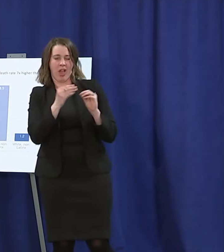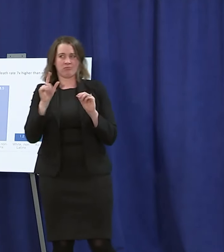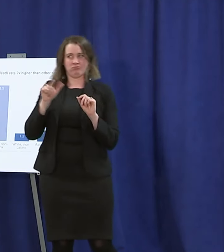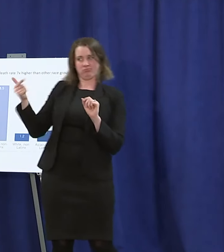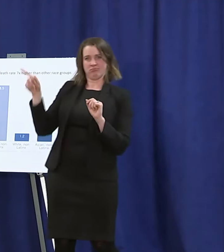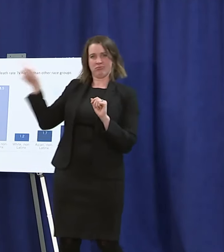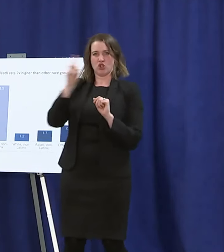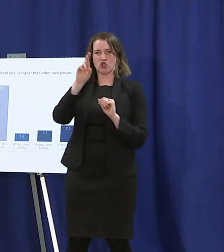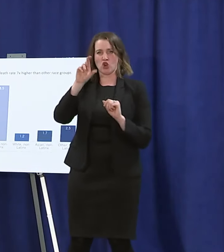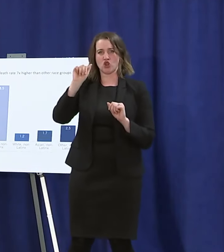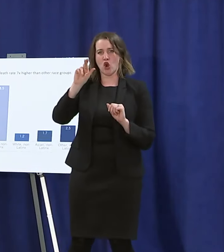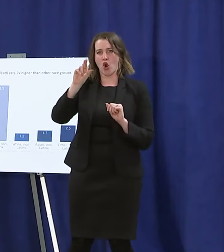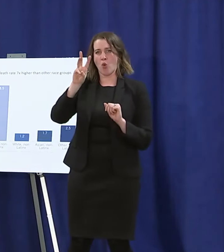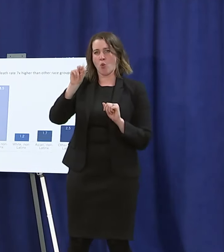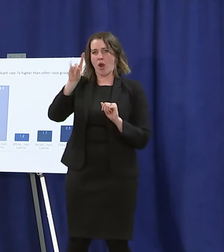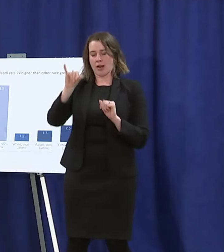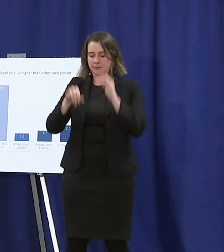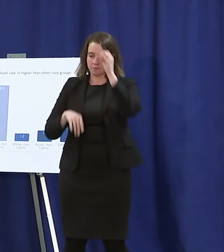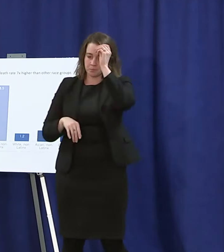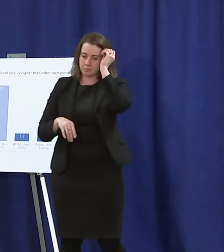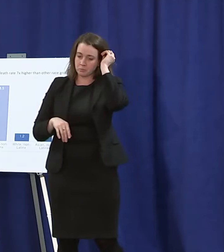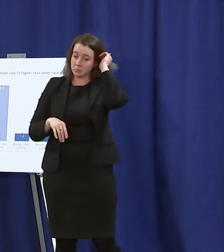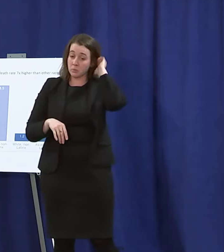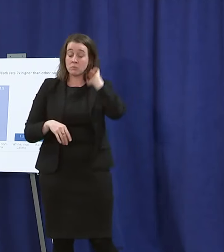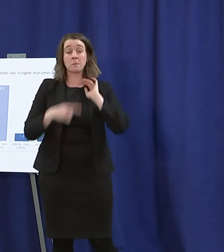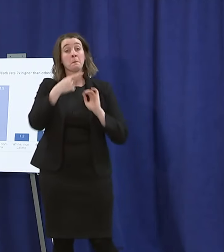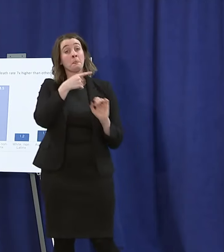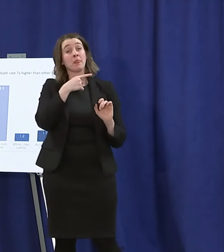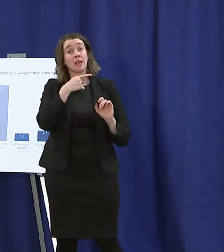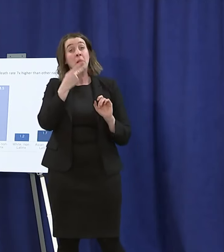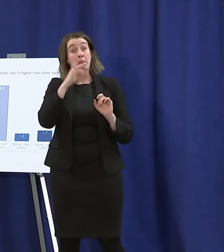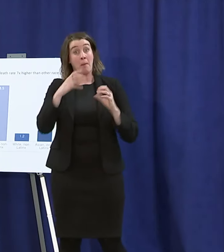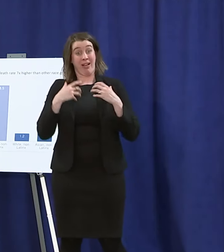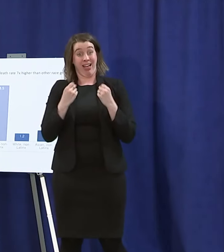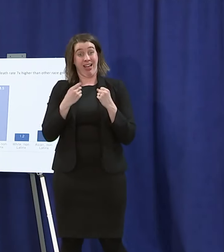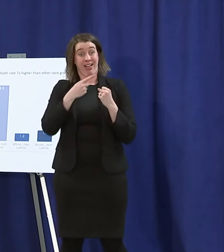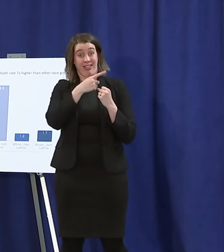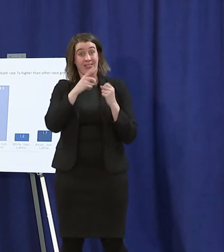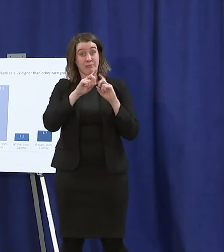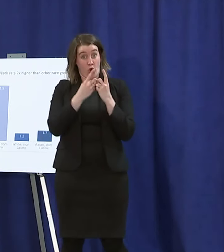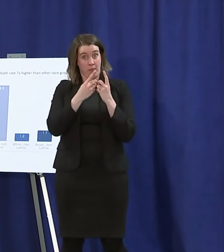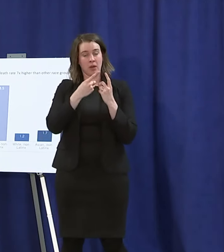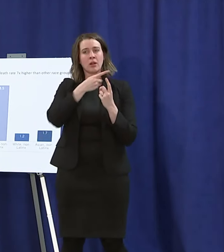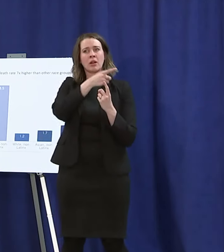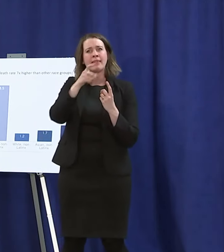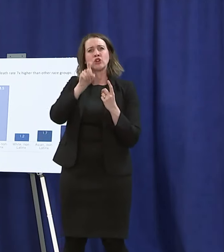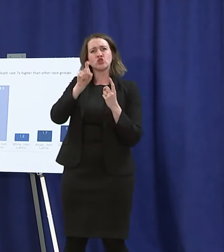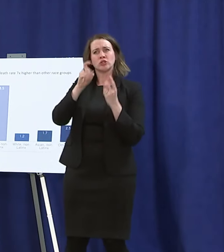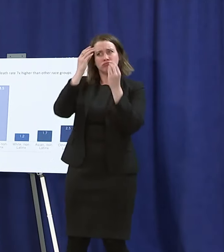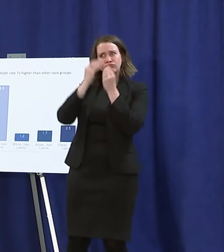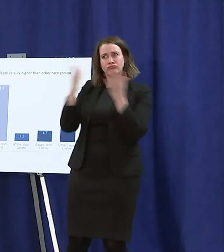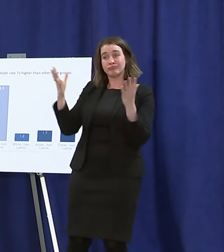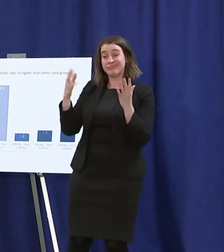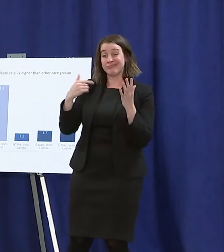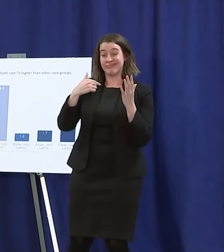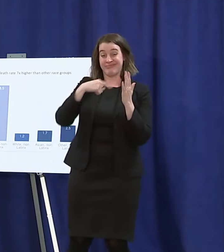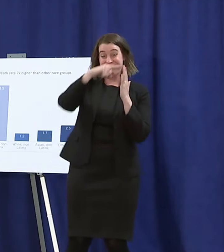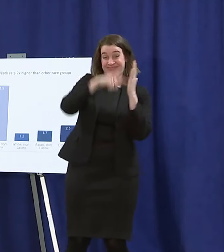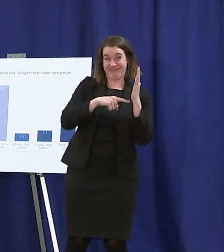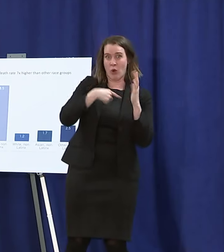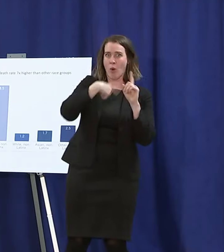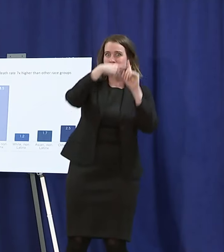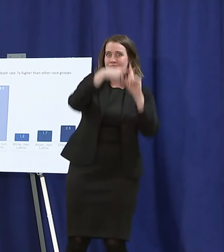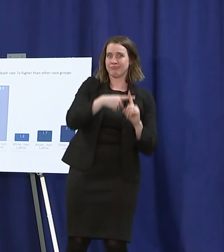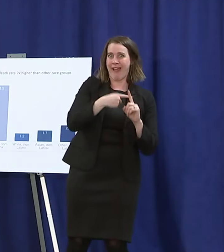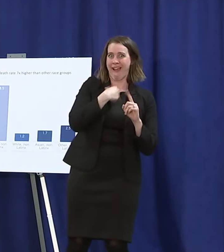CDPH did was, which they should do, which is an after-action report that identified where they were strong and identified areas that they needed